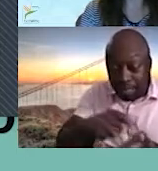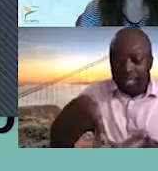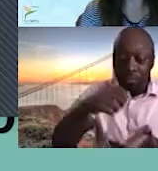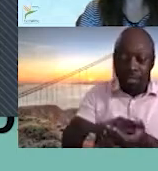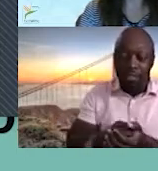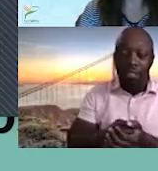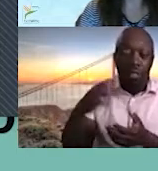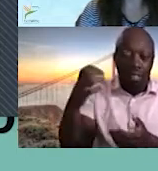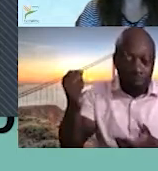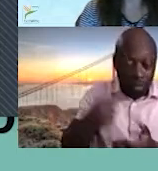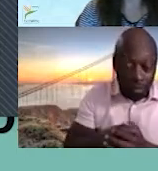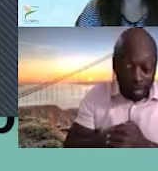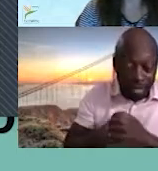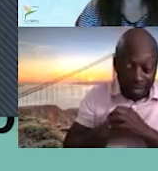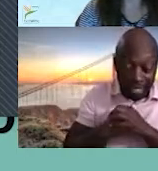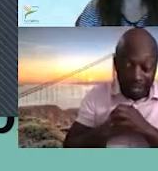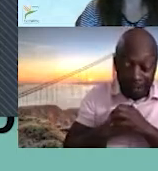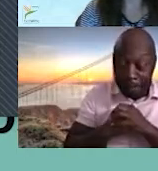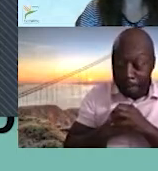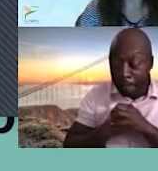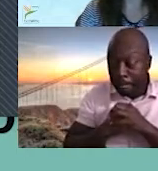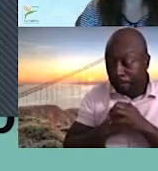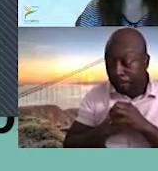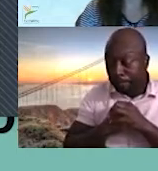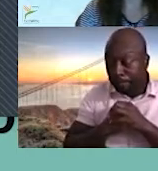some cereal or some milk, am I okay?